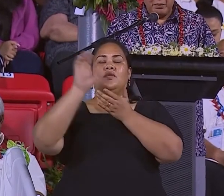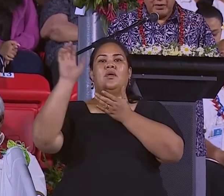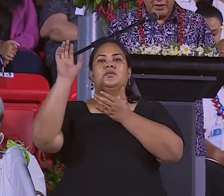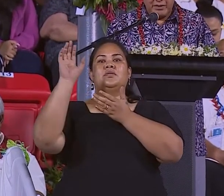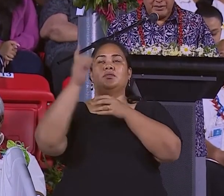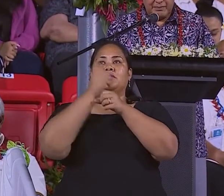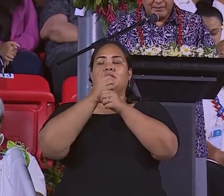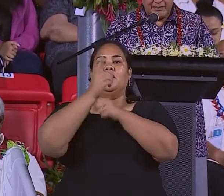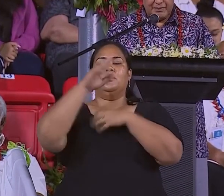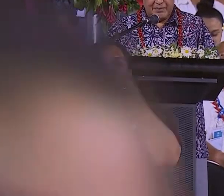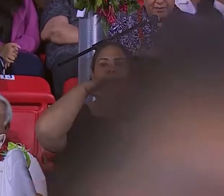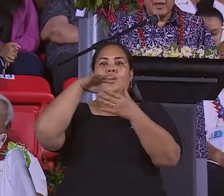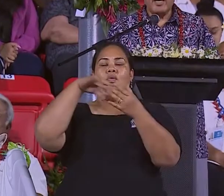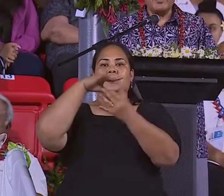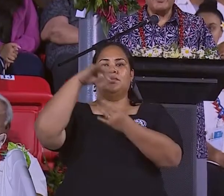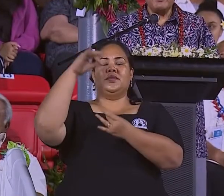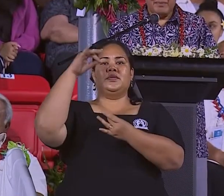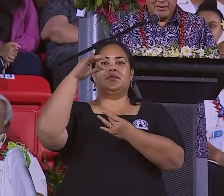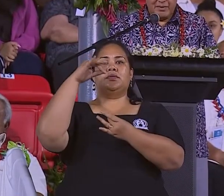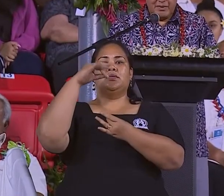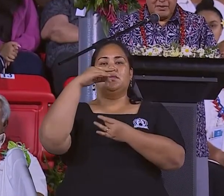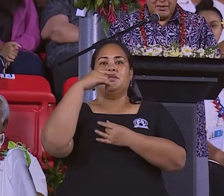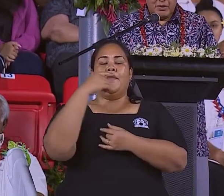Holy Spirit, I,